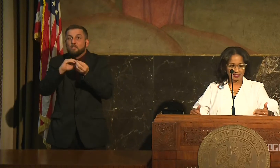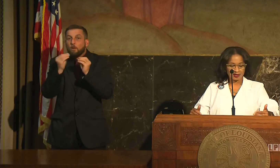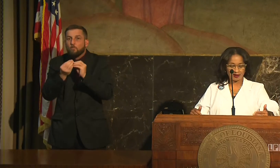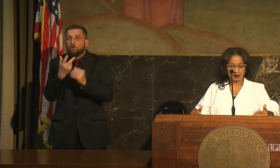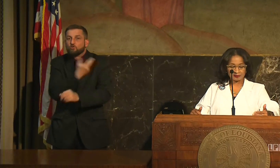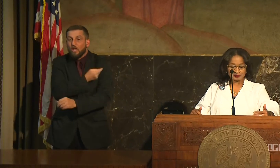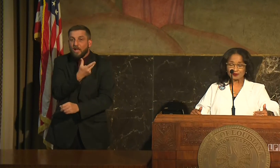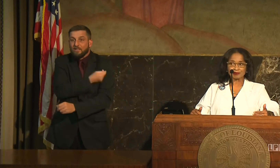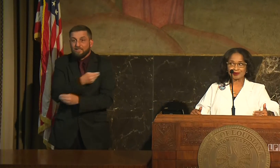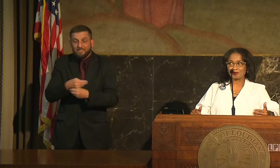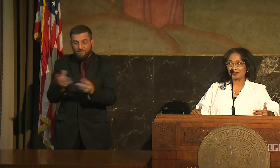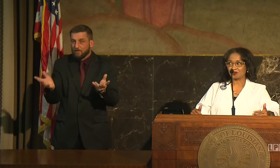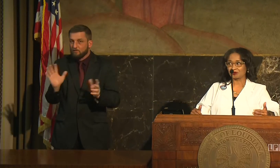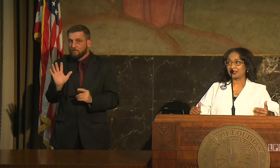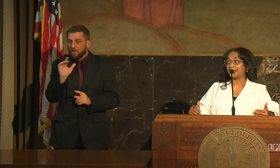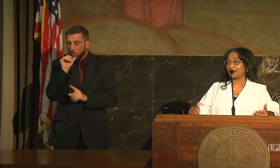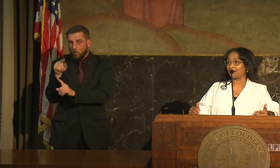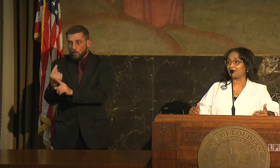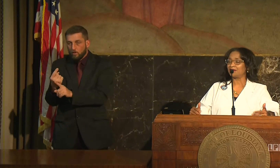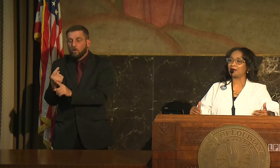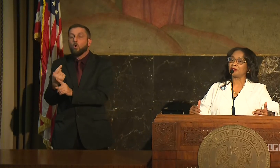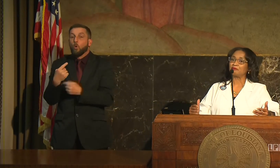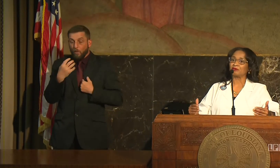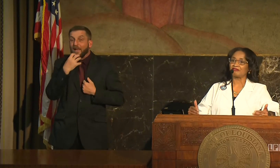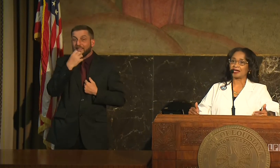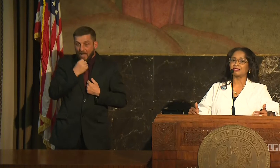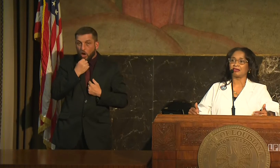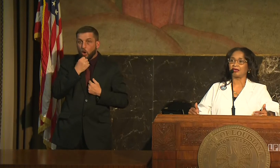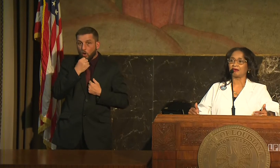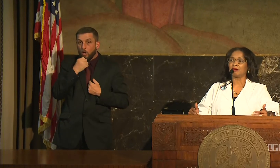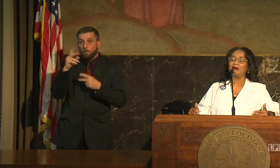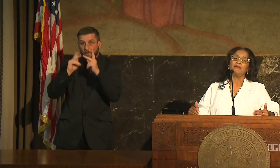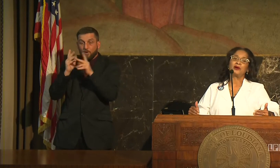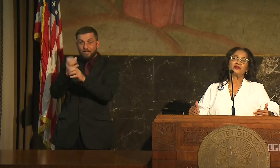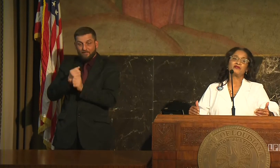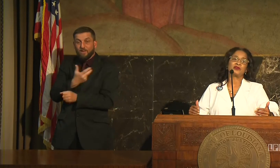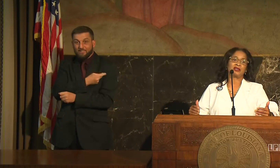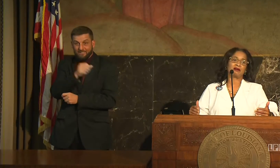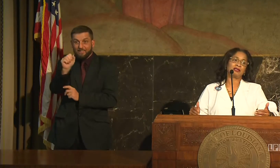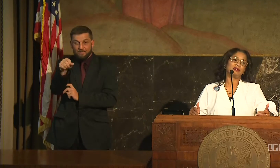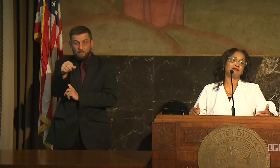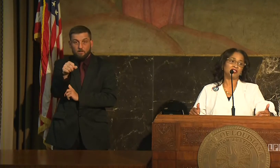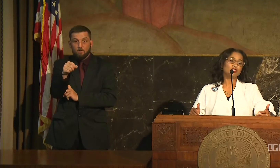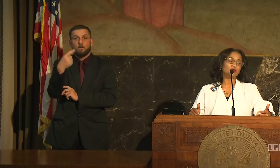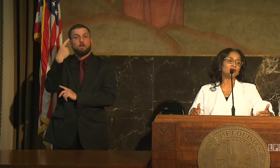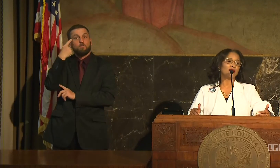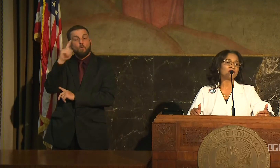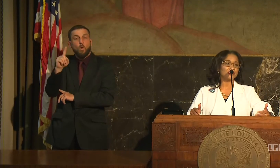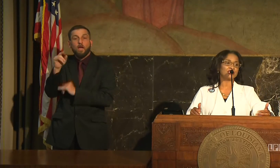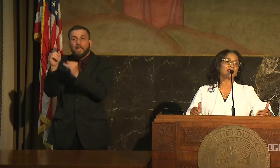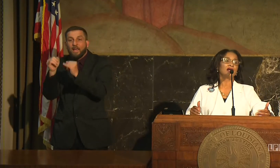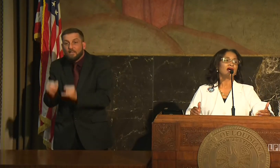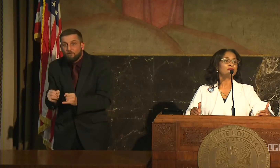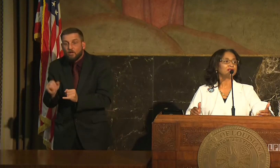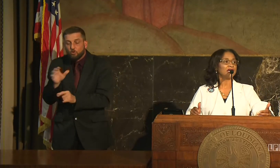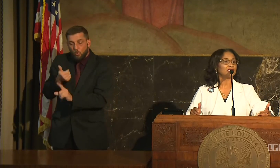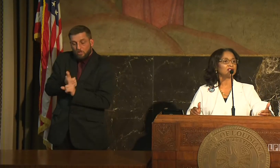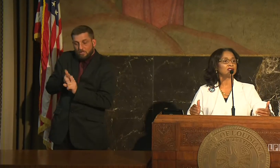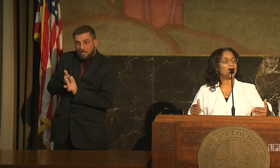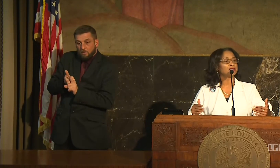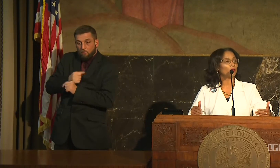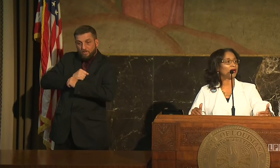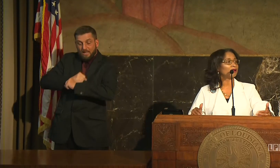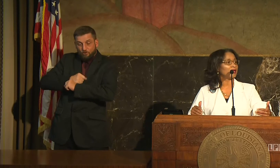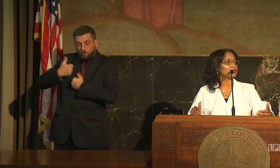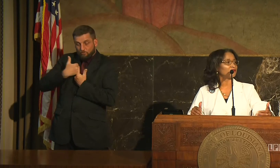given. We certainly care that people are vaccinated, both for their individual coverage and